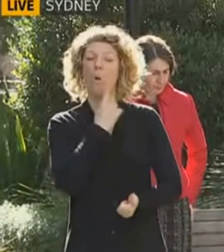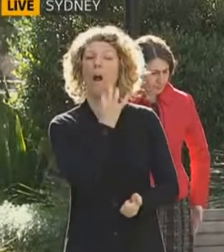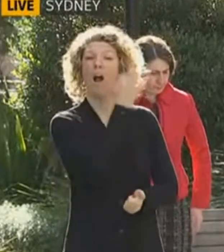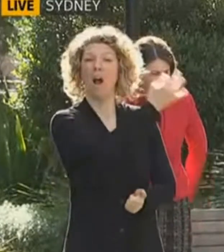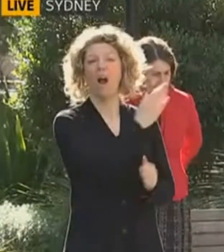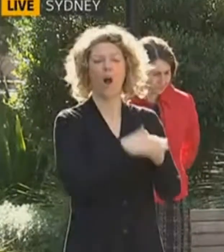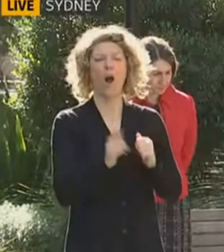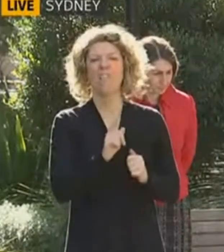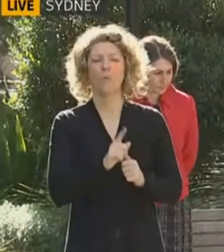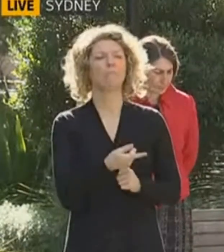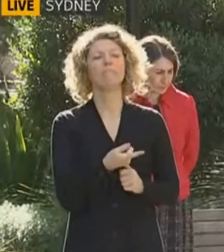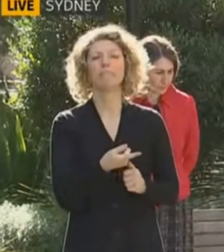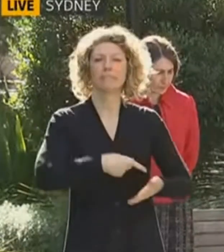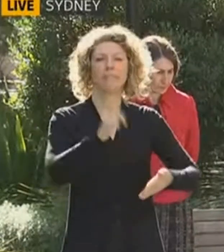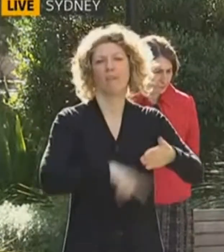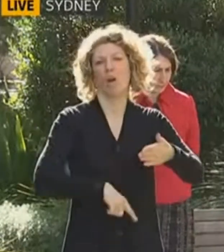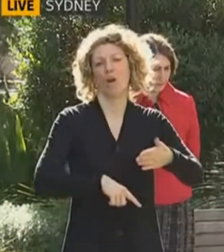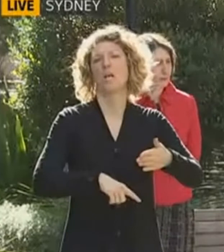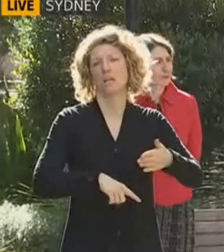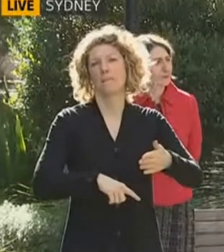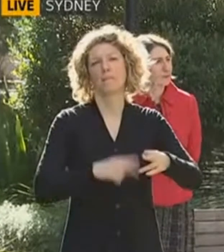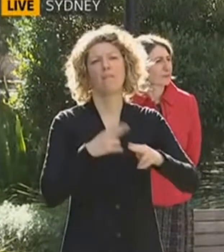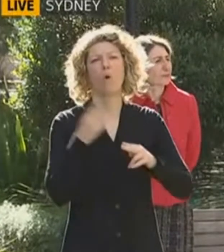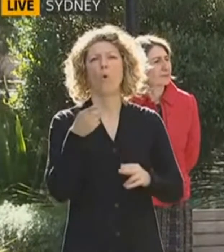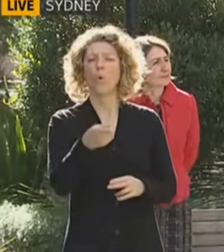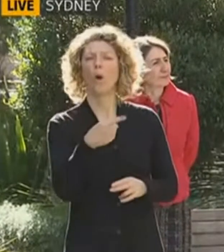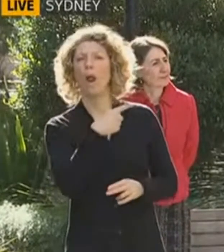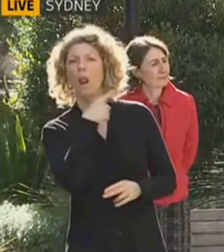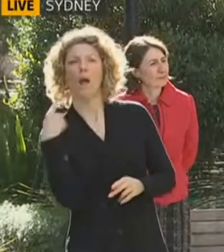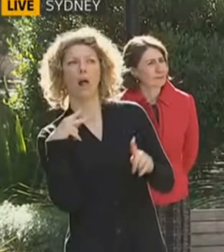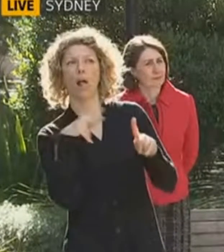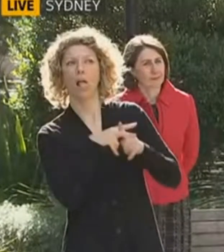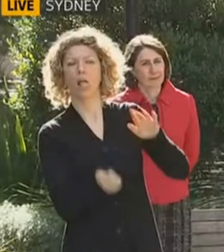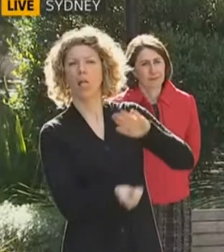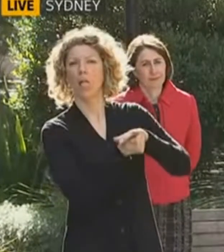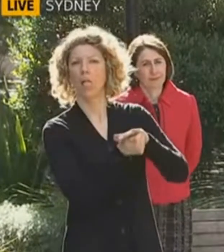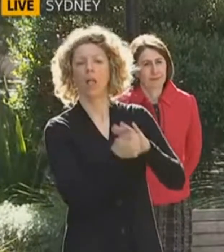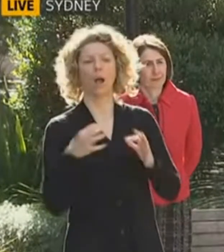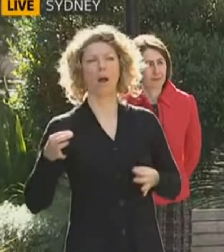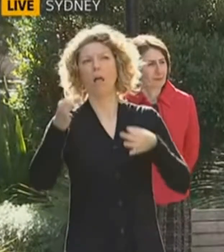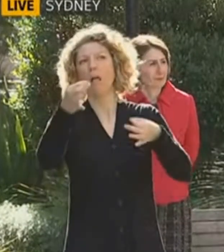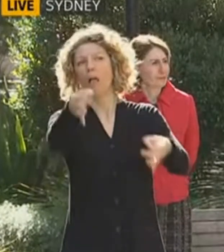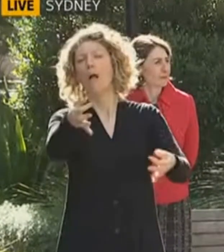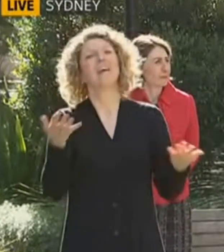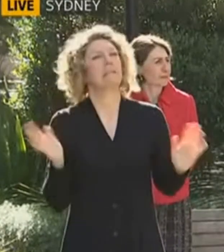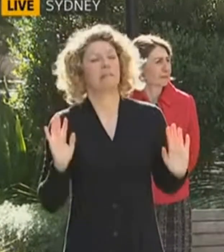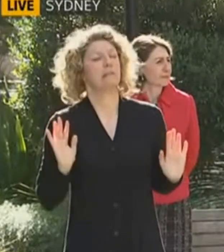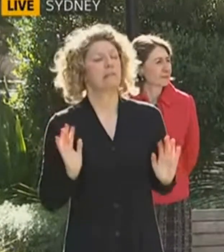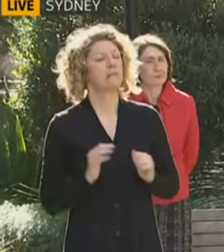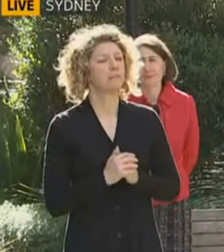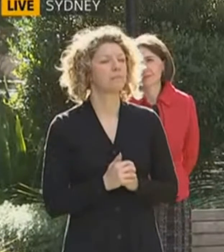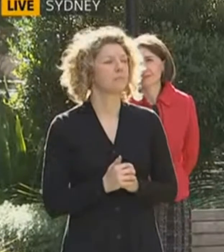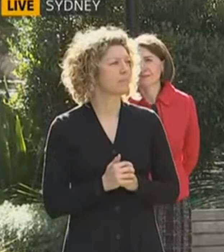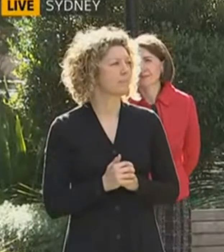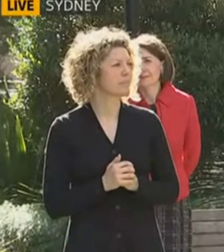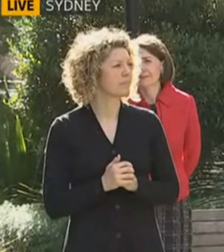powers around on-the-spot fines, particularly for those who mislead New South Wales in their exemption application. What are